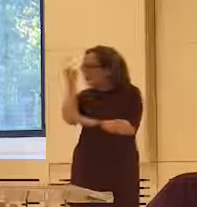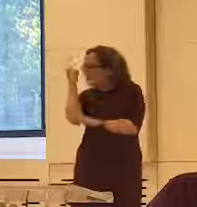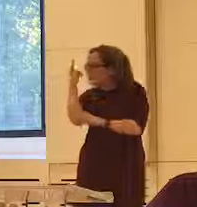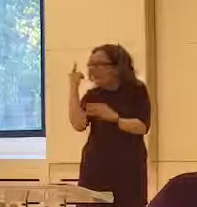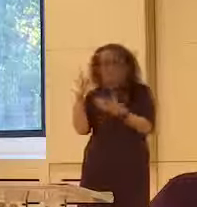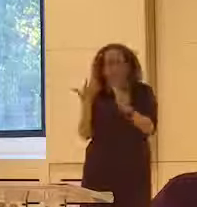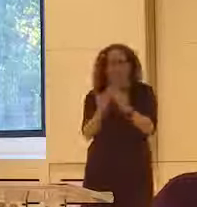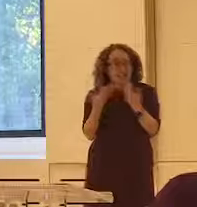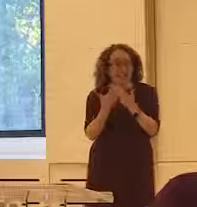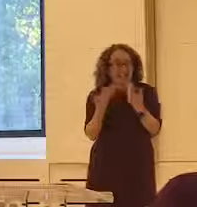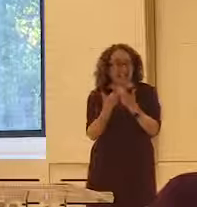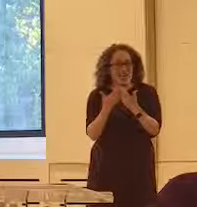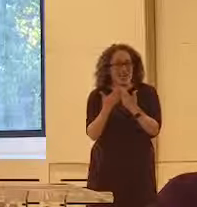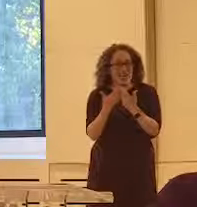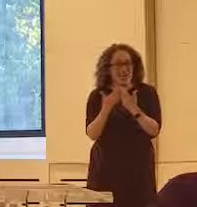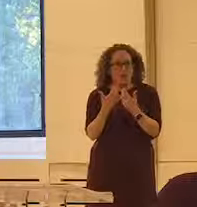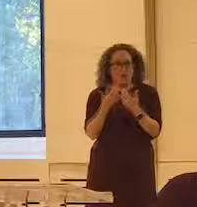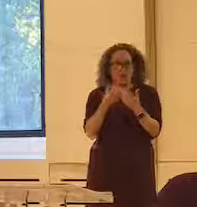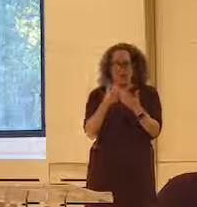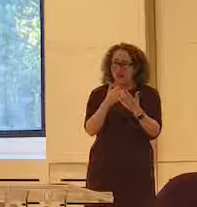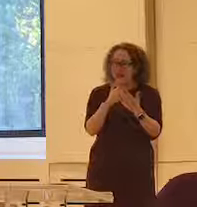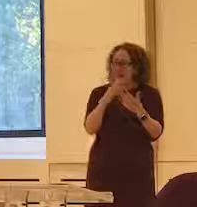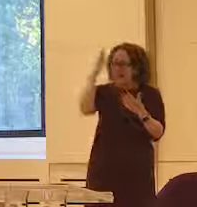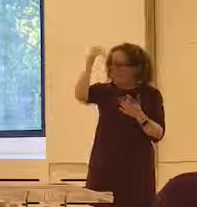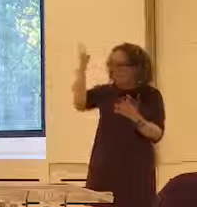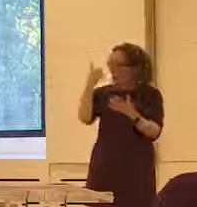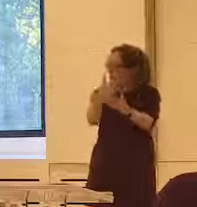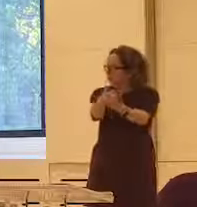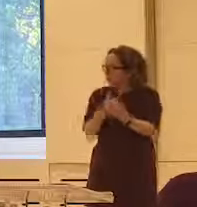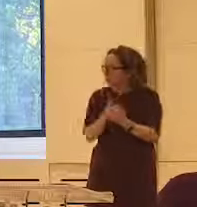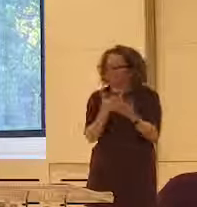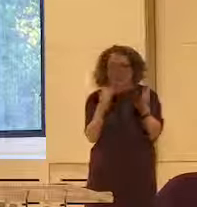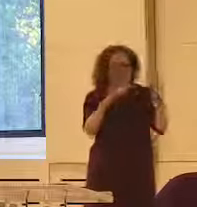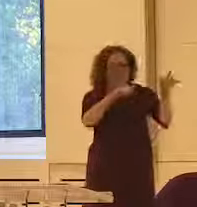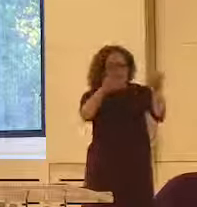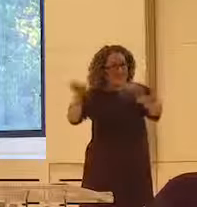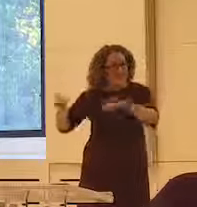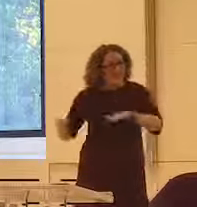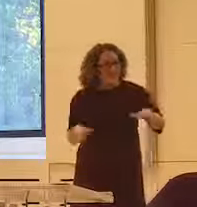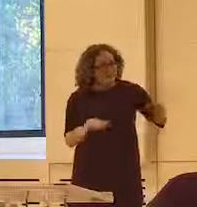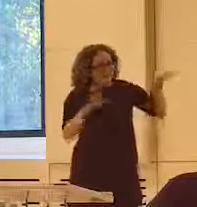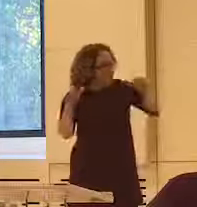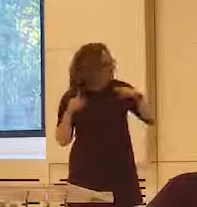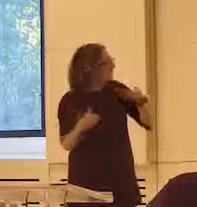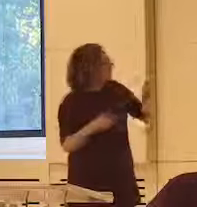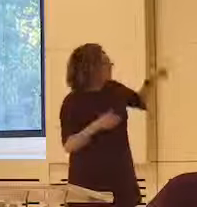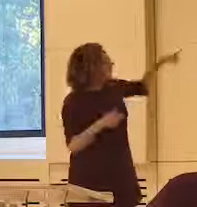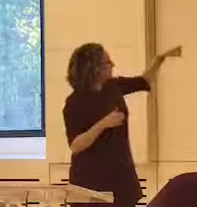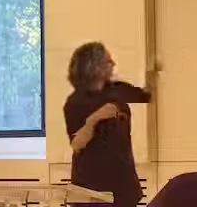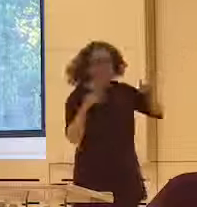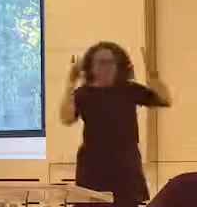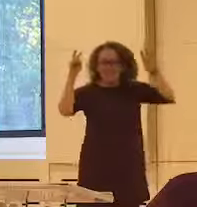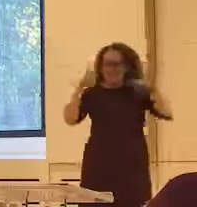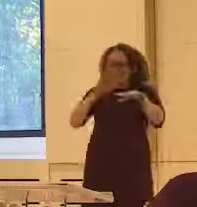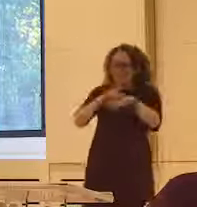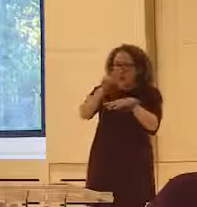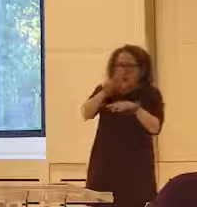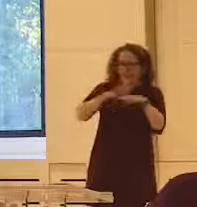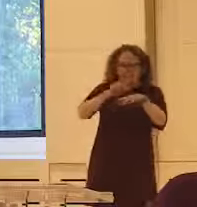So people don't understand how mental health support, what the mental health support is out there.